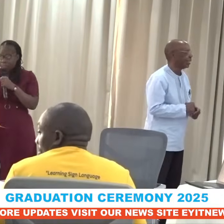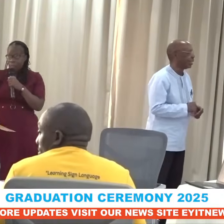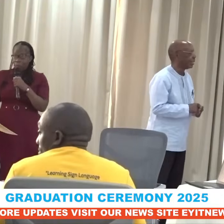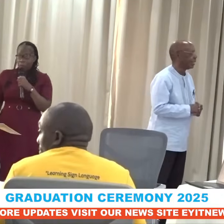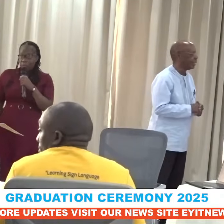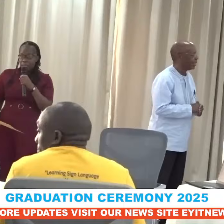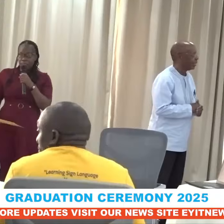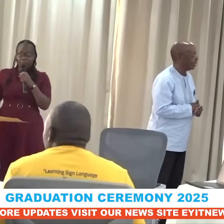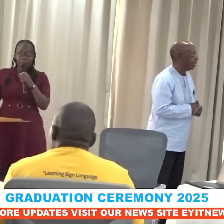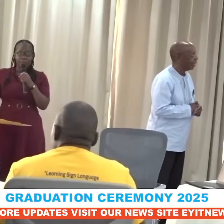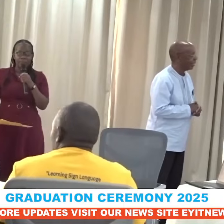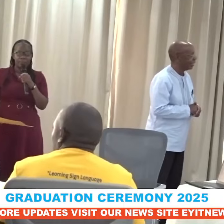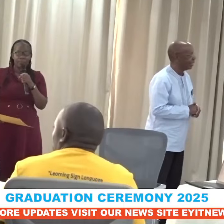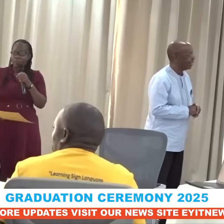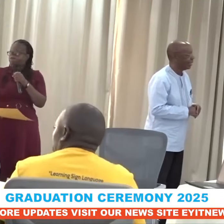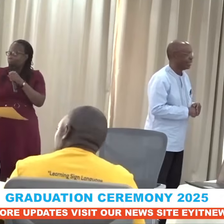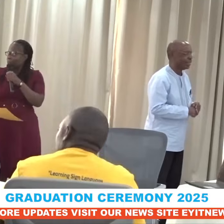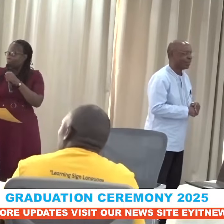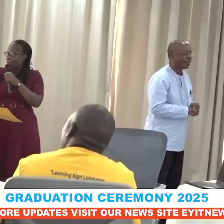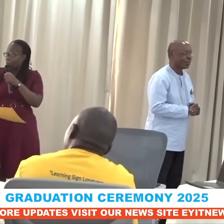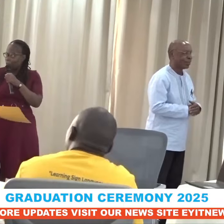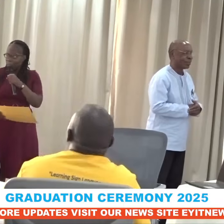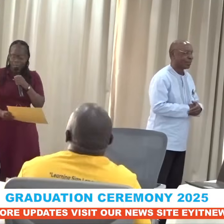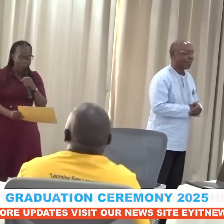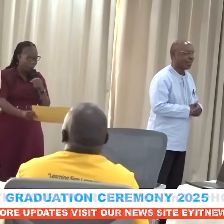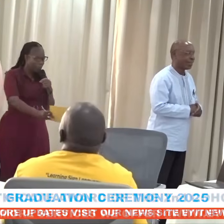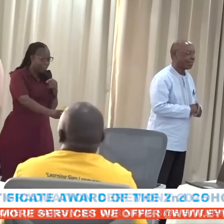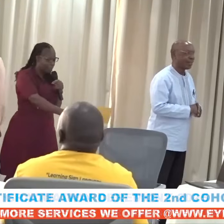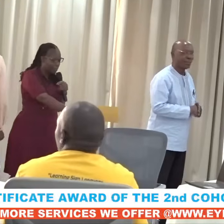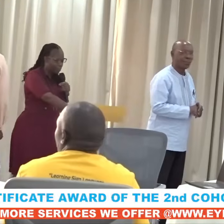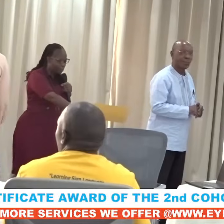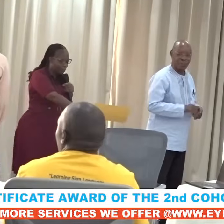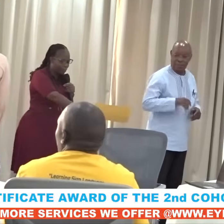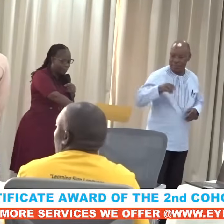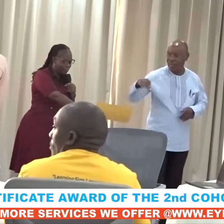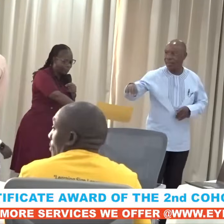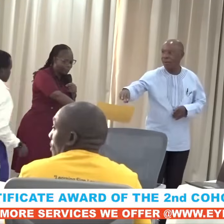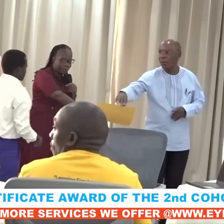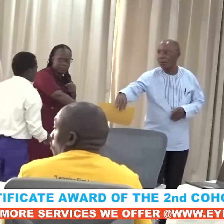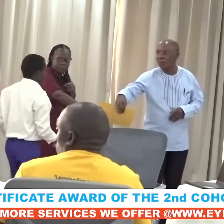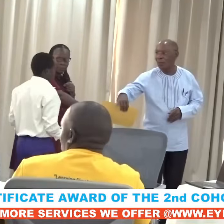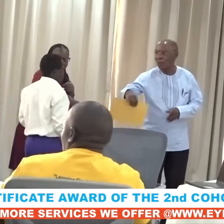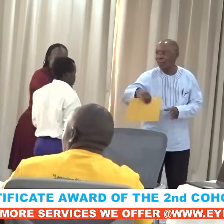Kasumba Simon Peter. Kasumba Simon Peter.